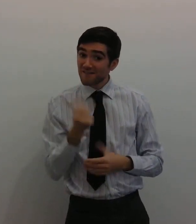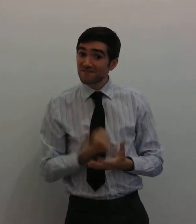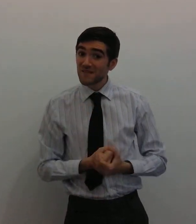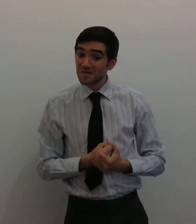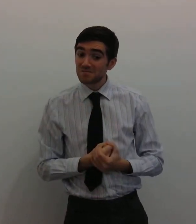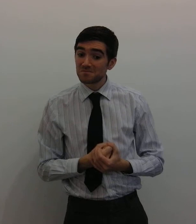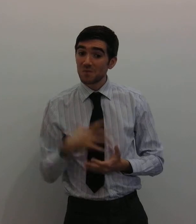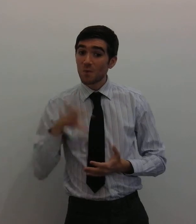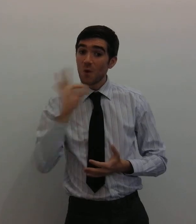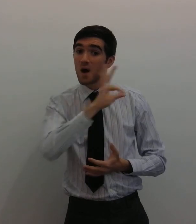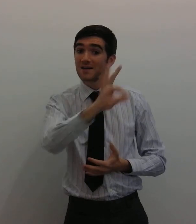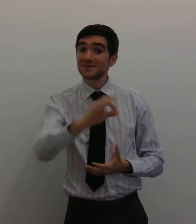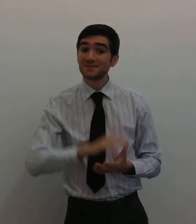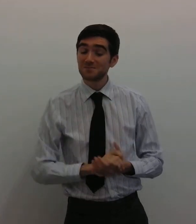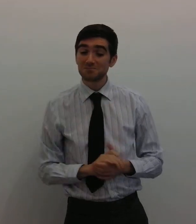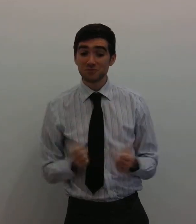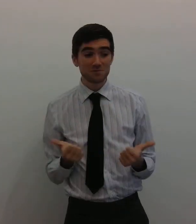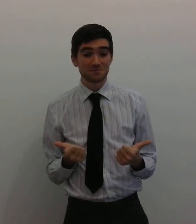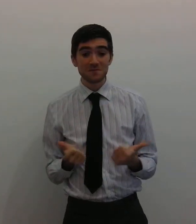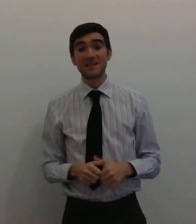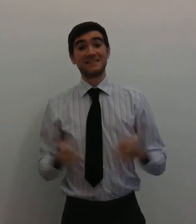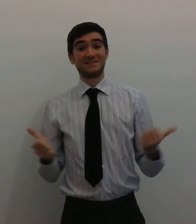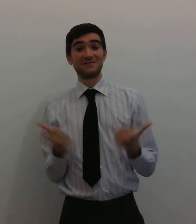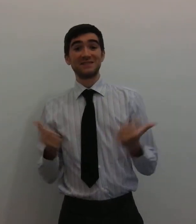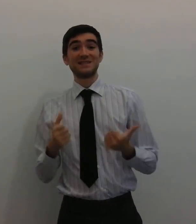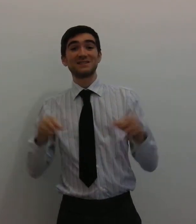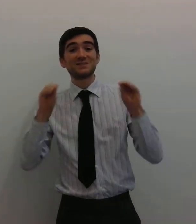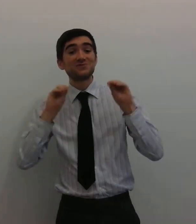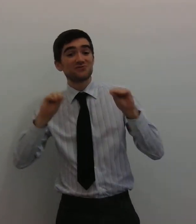it's the end of the training. And I'm pleased to say that